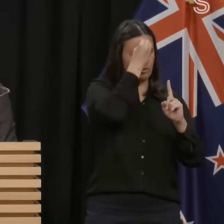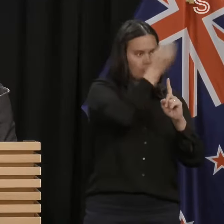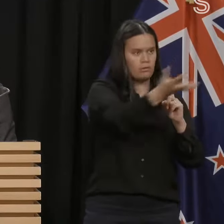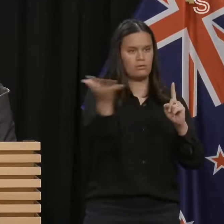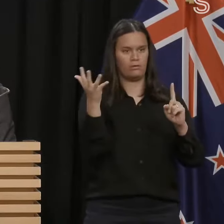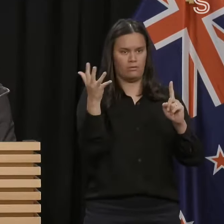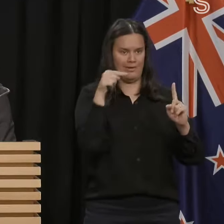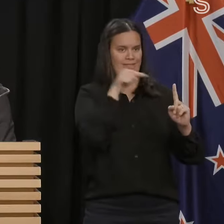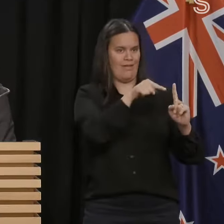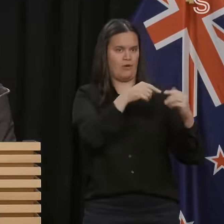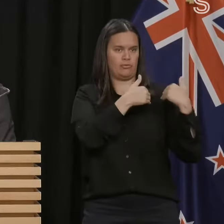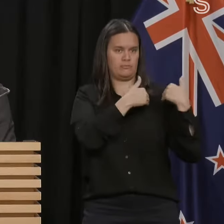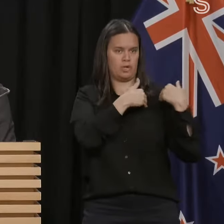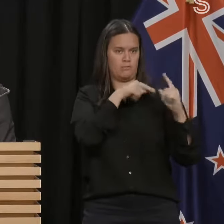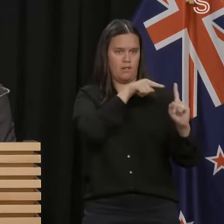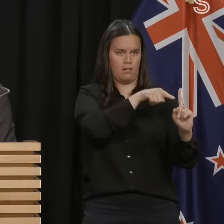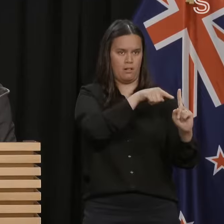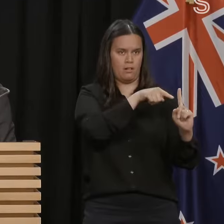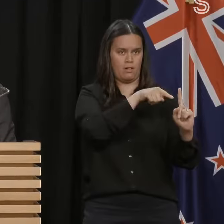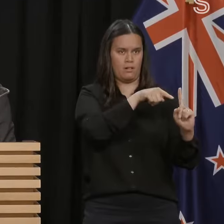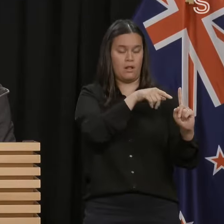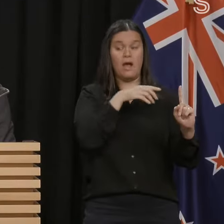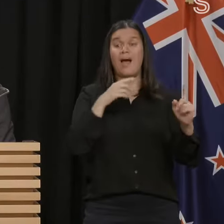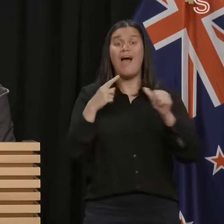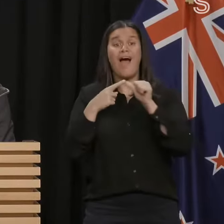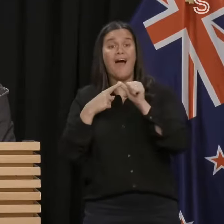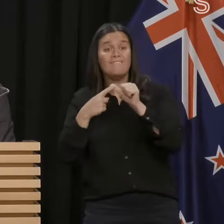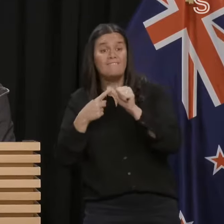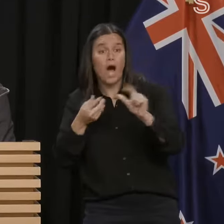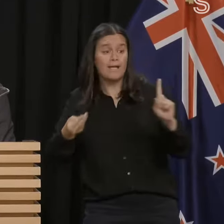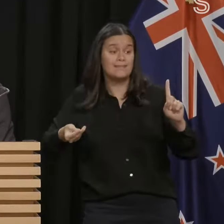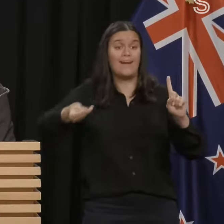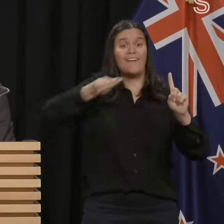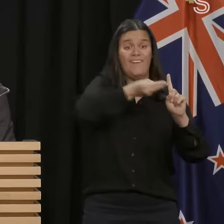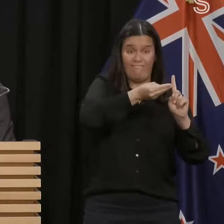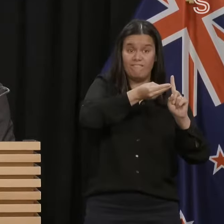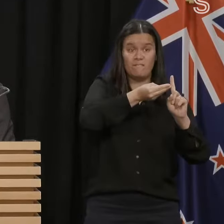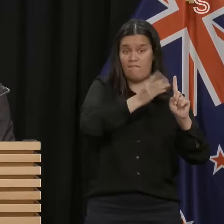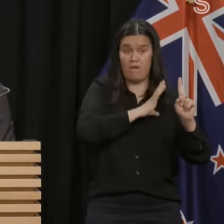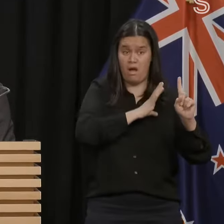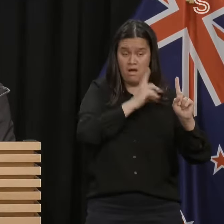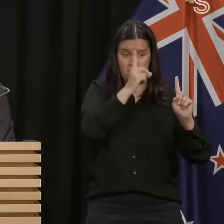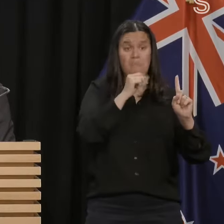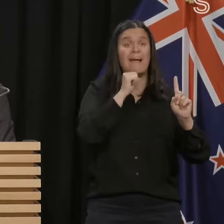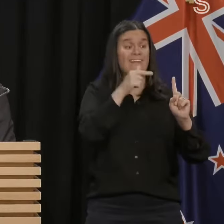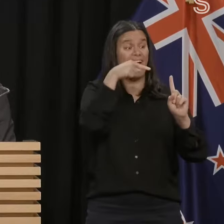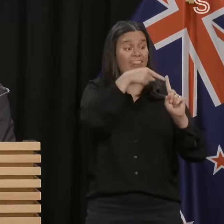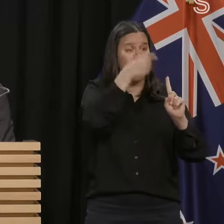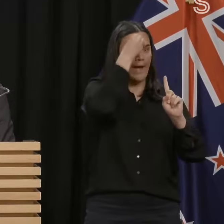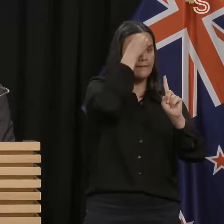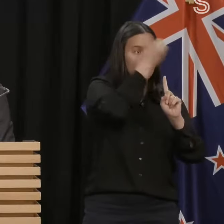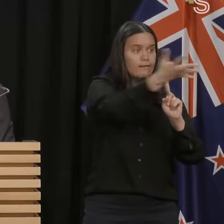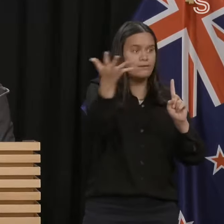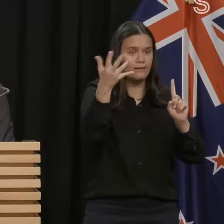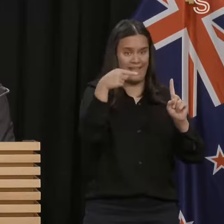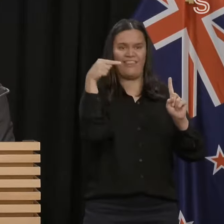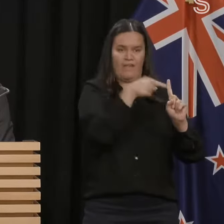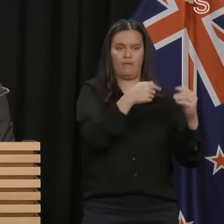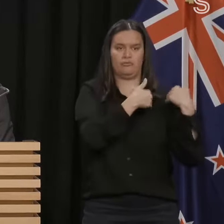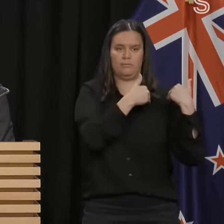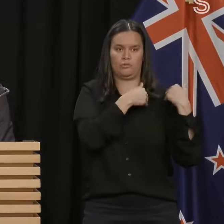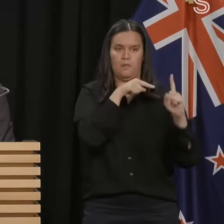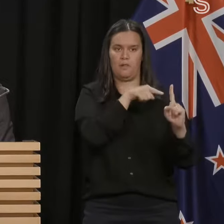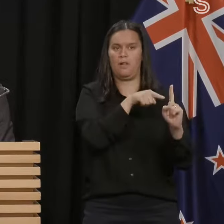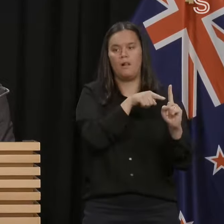the decision maker is the minister, regardless of who's giving them advice on it. If they're the ones whose signature is on the bottom of the page, I expect them to